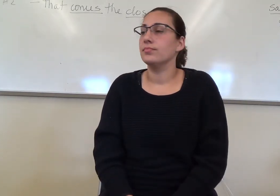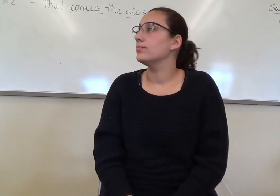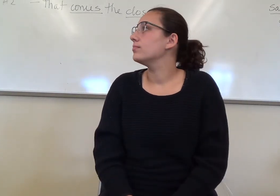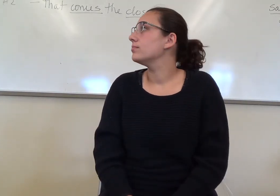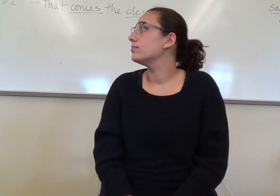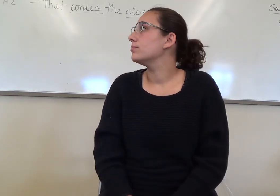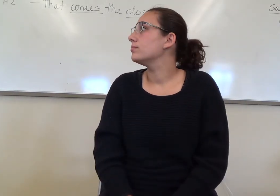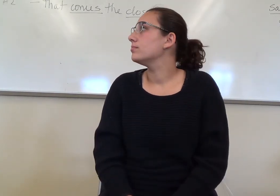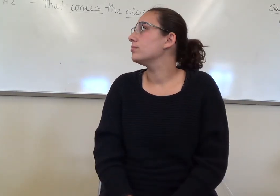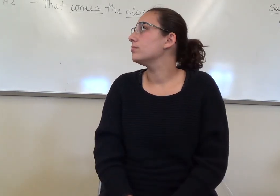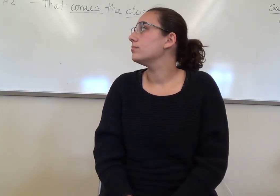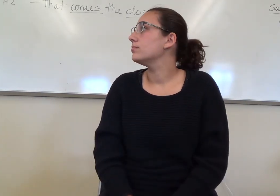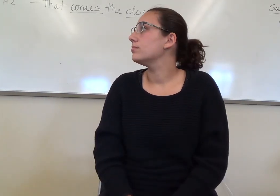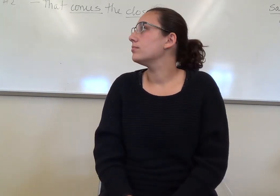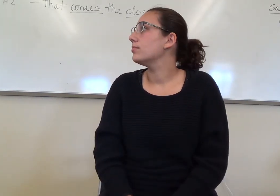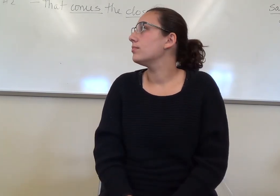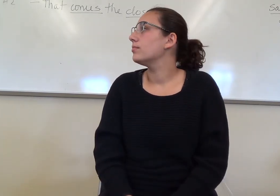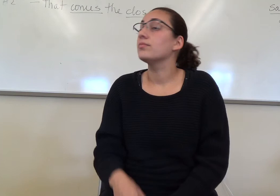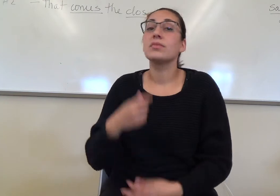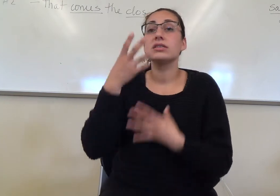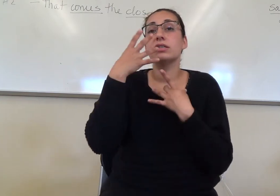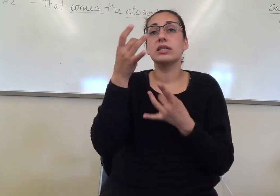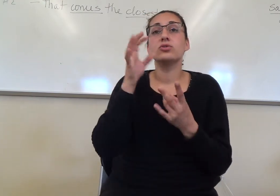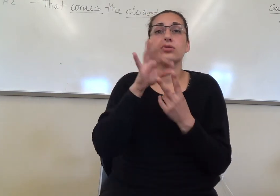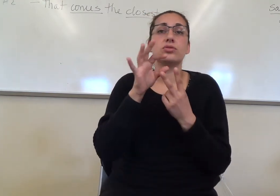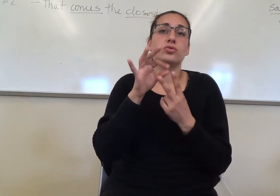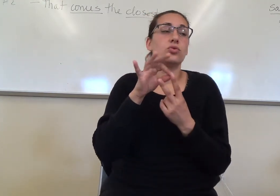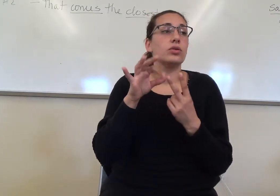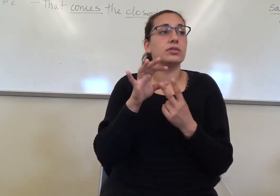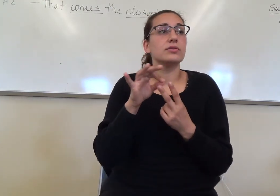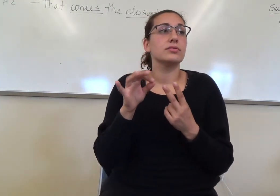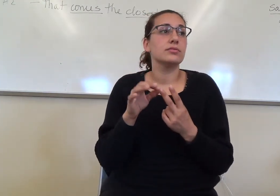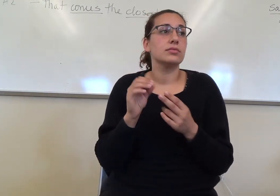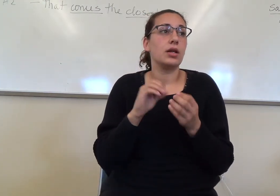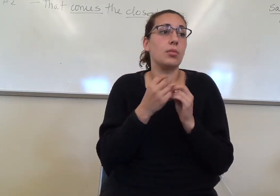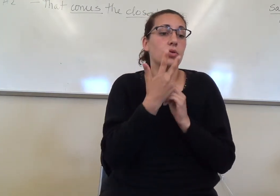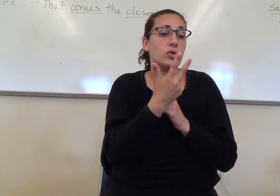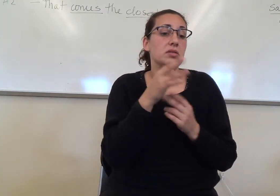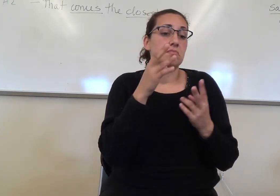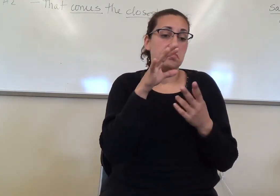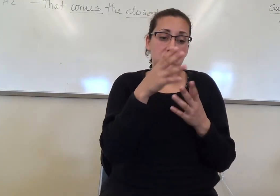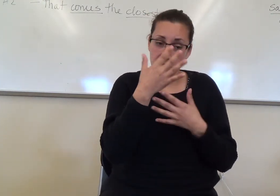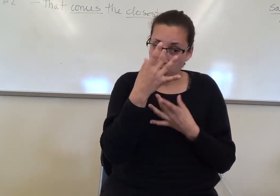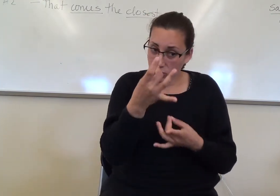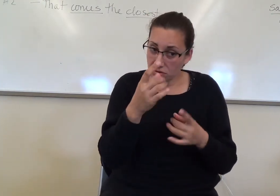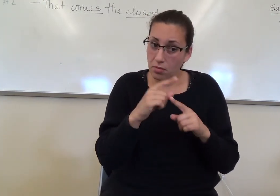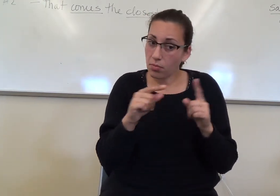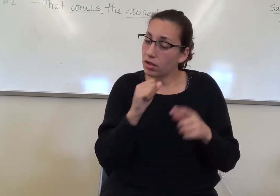But that's an interesting choice. In effect, it's correct. In some sense, it's correct, but it's not the best